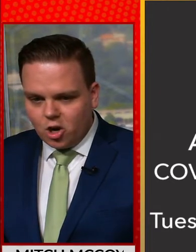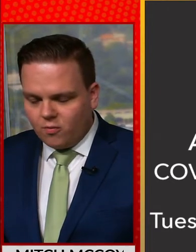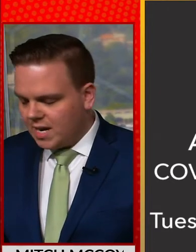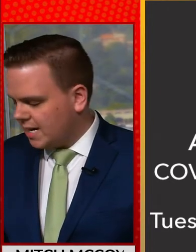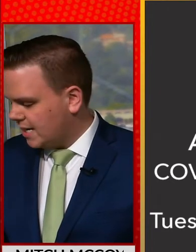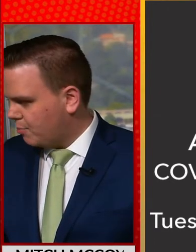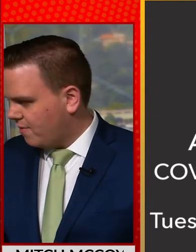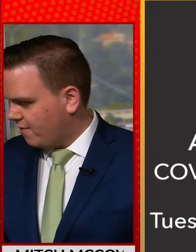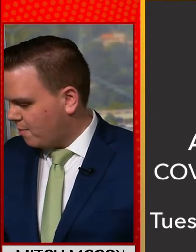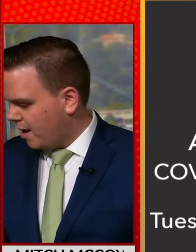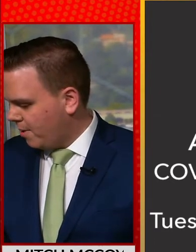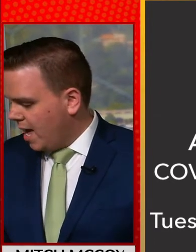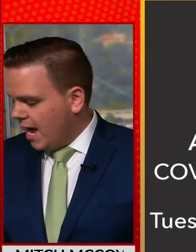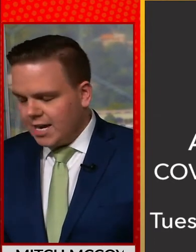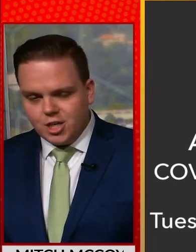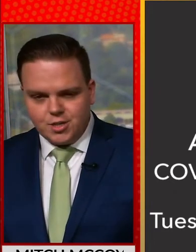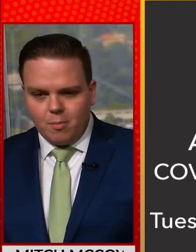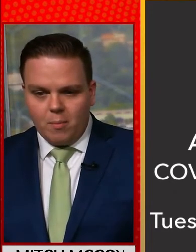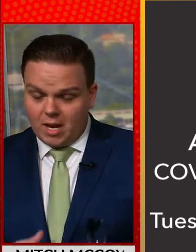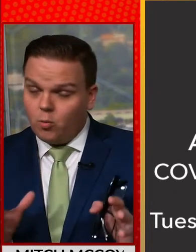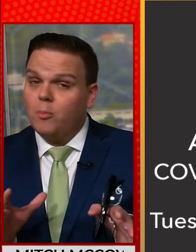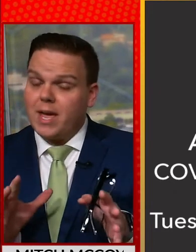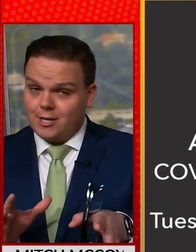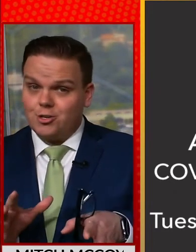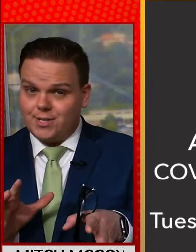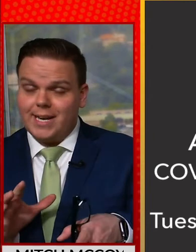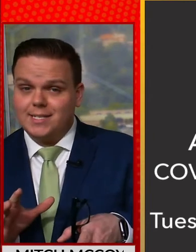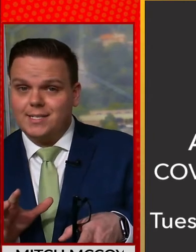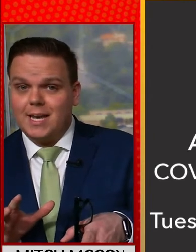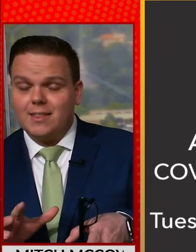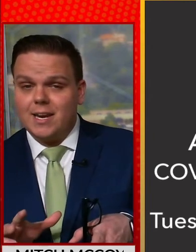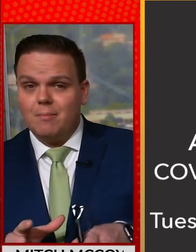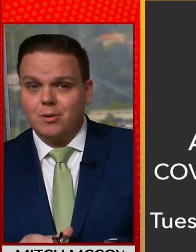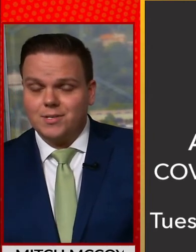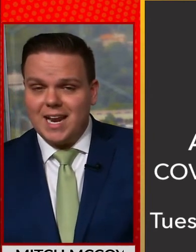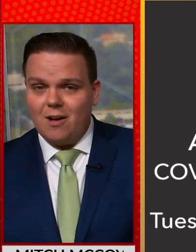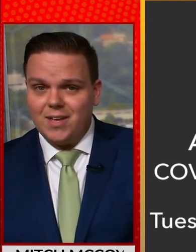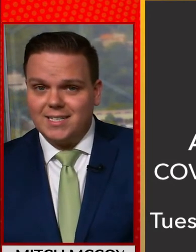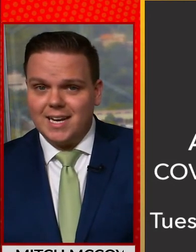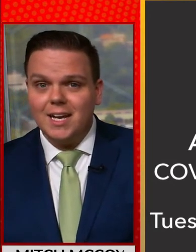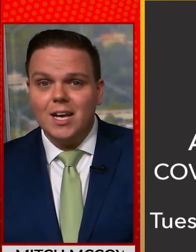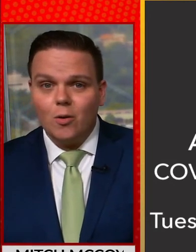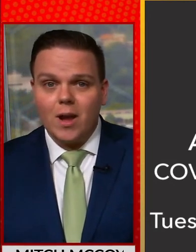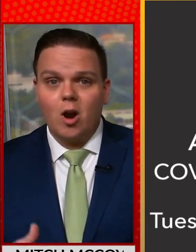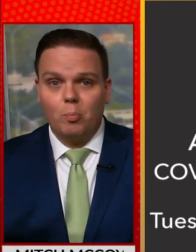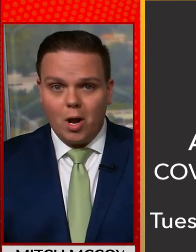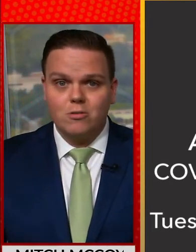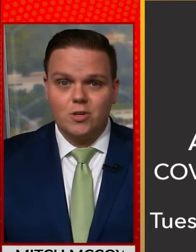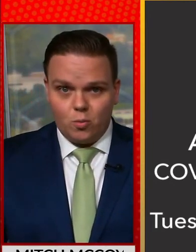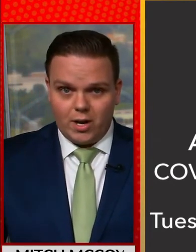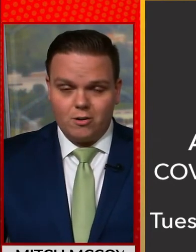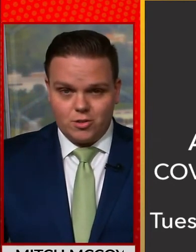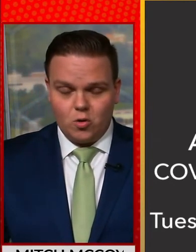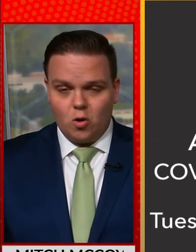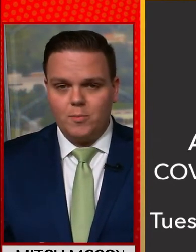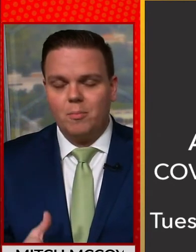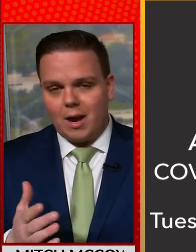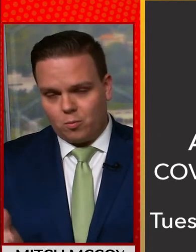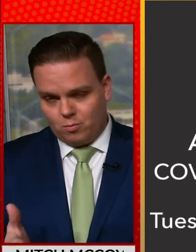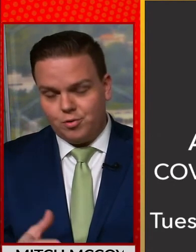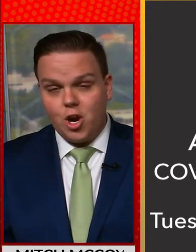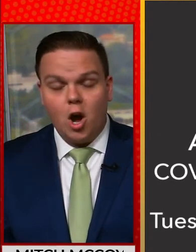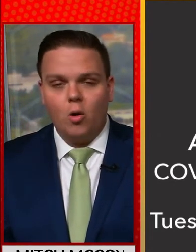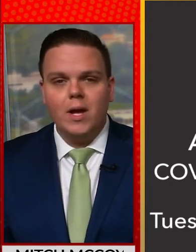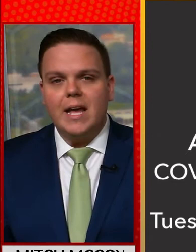a COVID-19 briefing from him in just a moment. It will be interesting to see the numbers now that we are post-winter storm. You